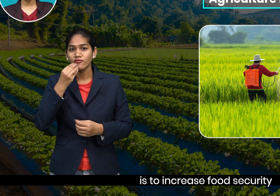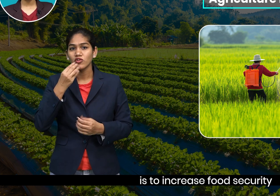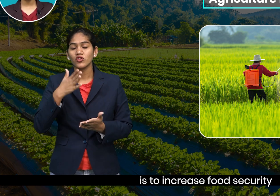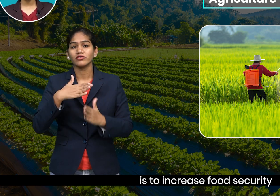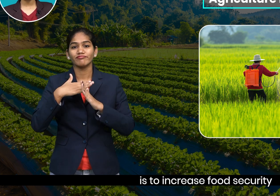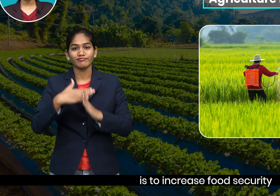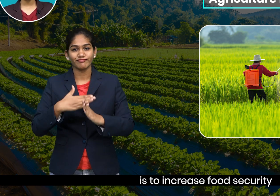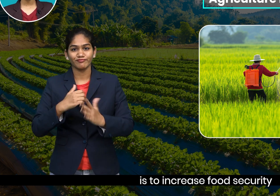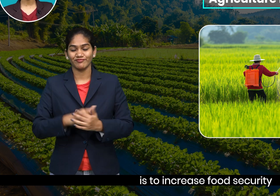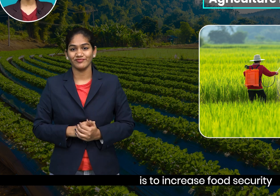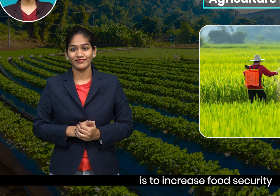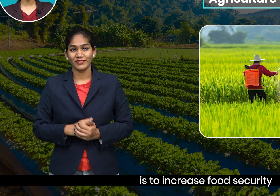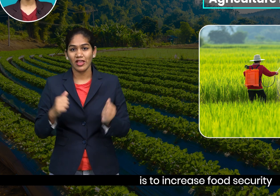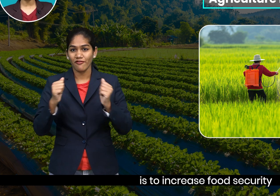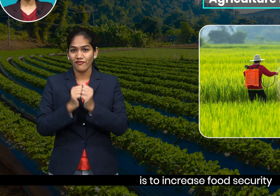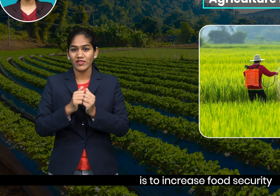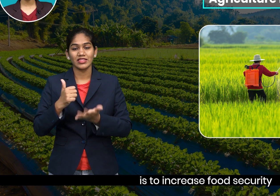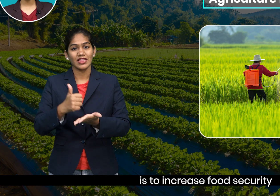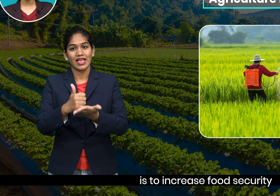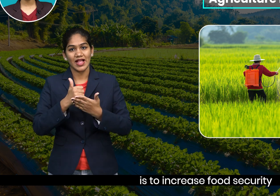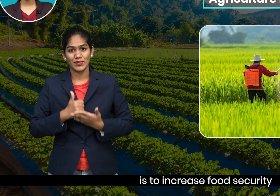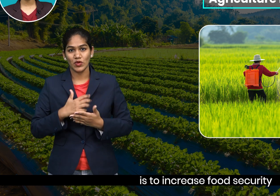security with the help of